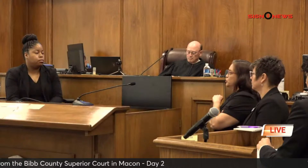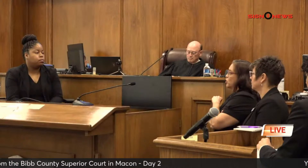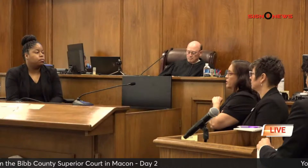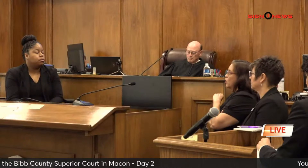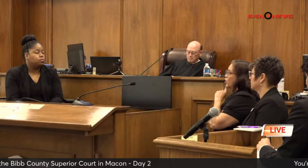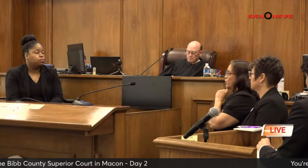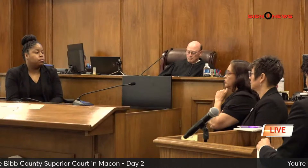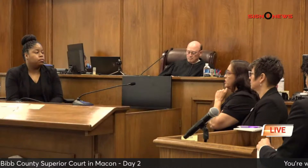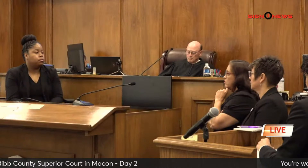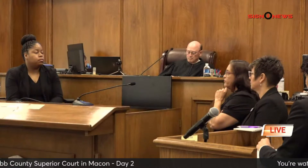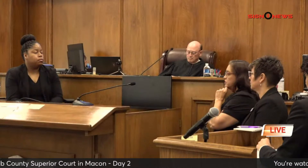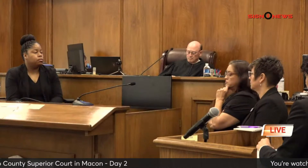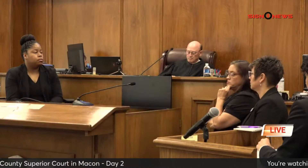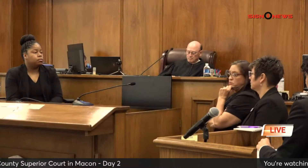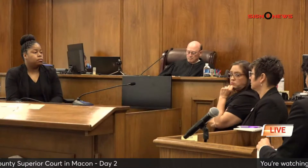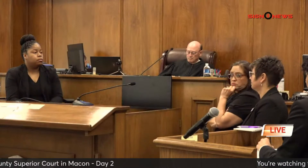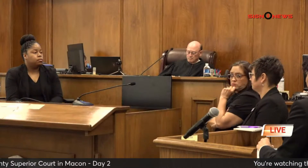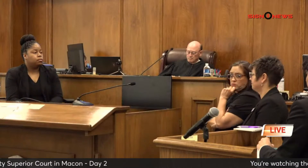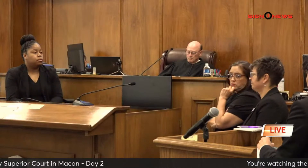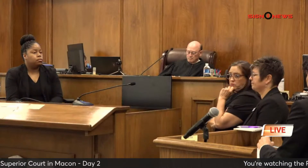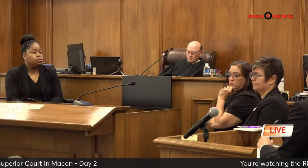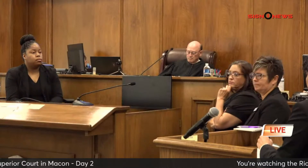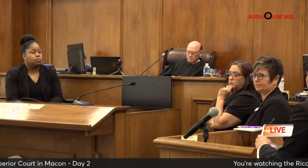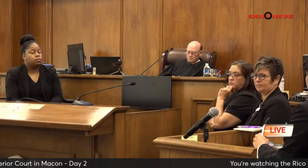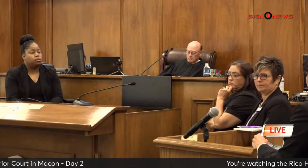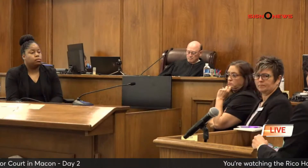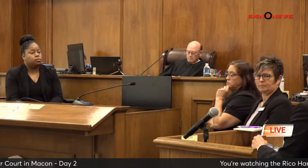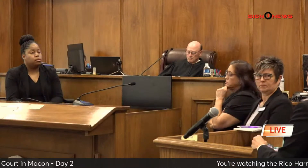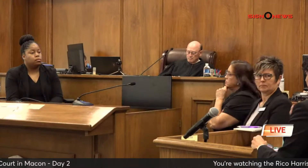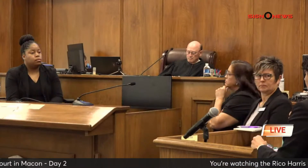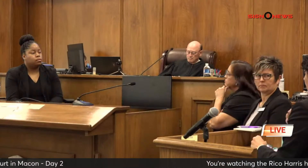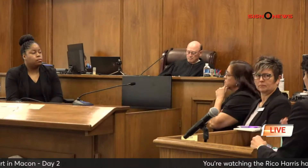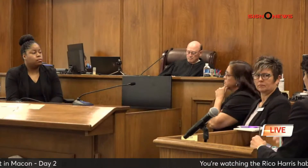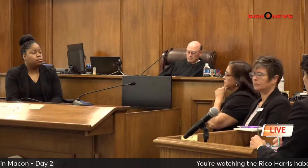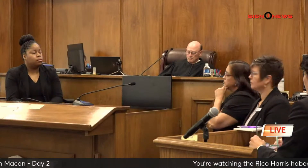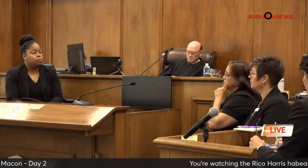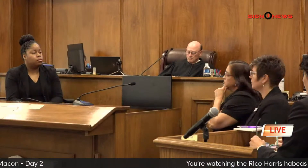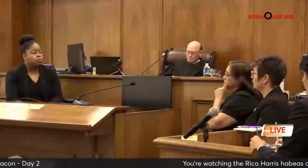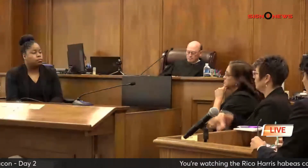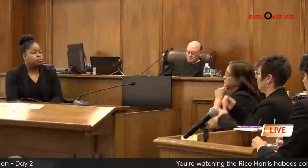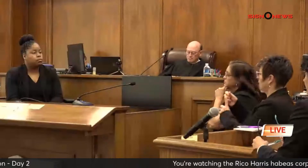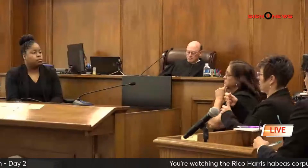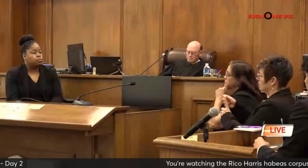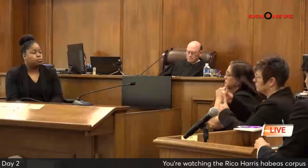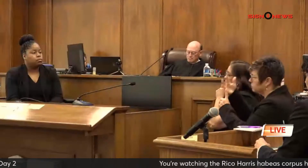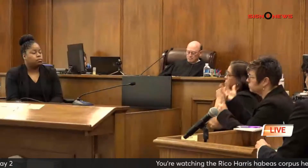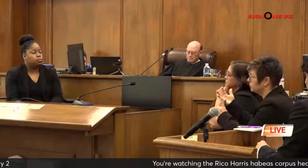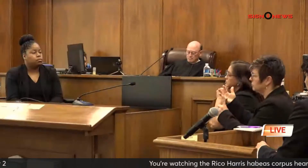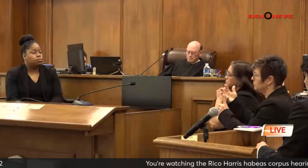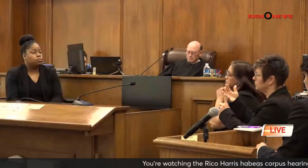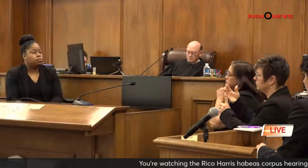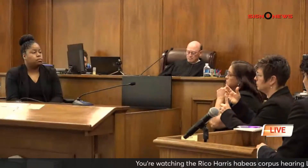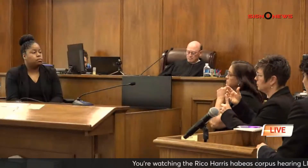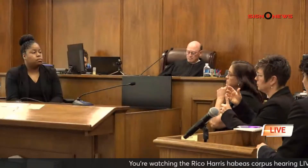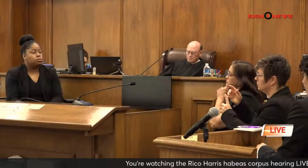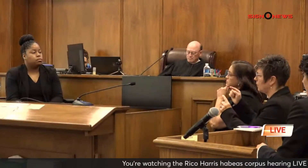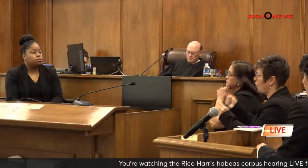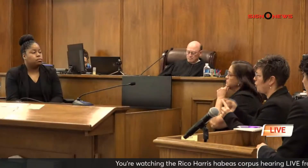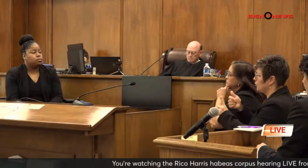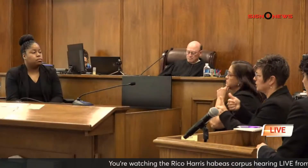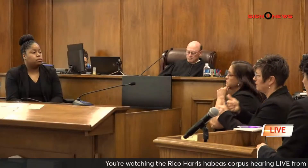And she was trying to harm herself. Can you describe that a little bit more? What did you see?